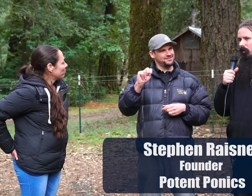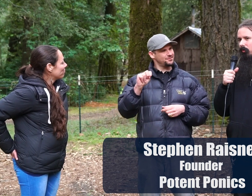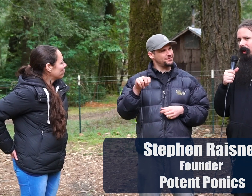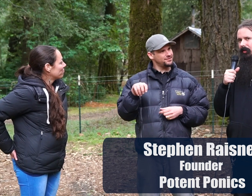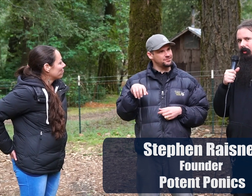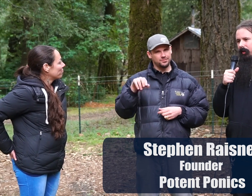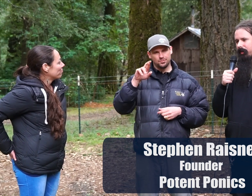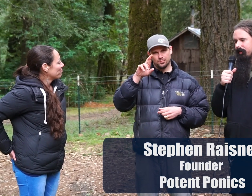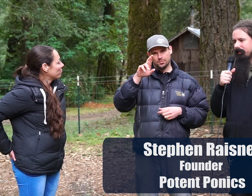raisner